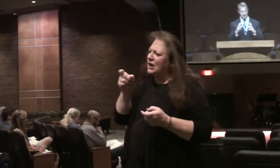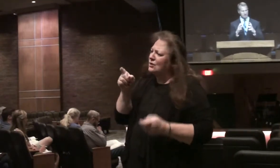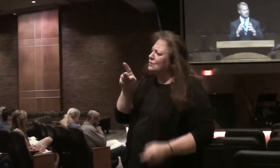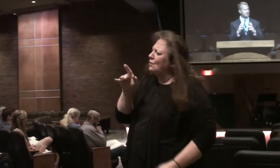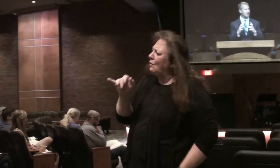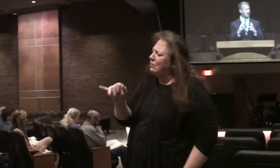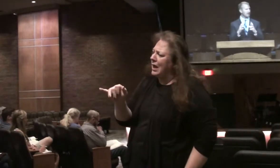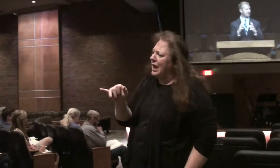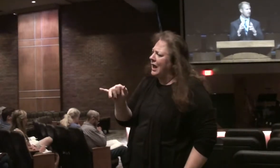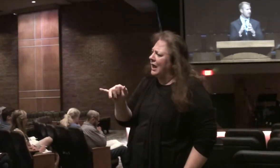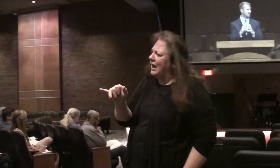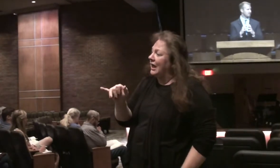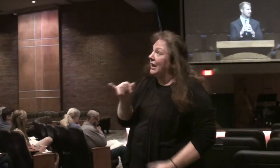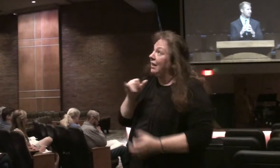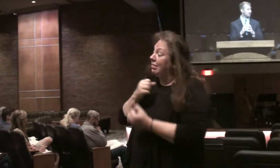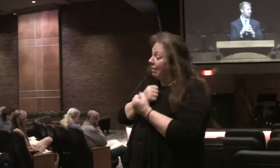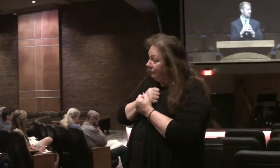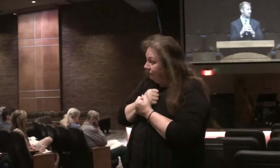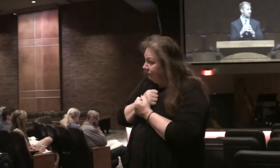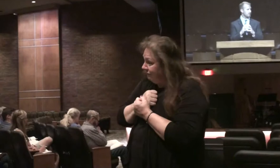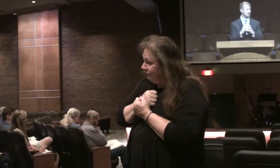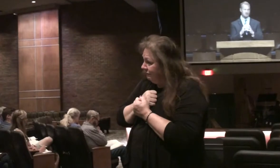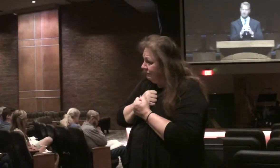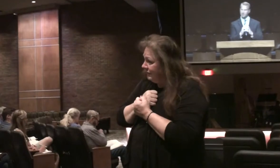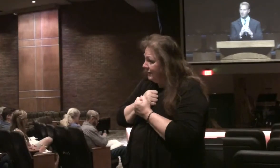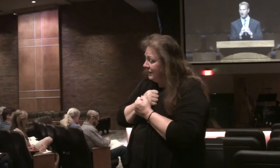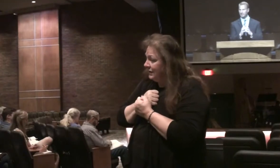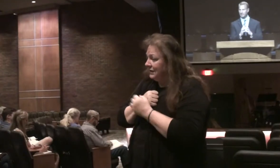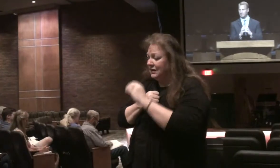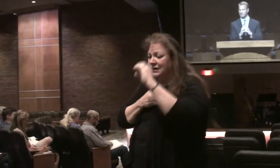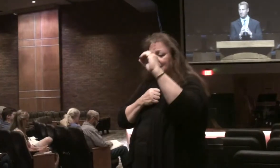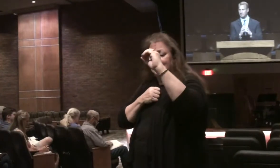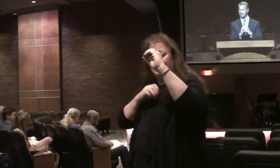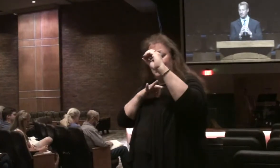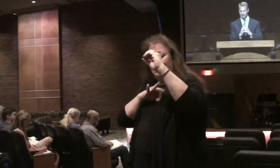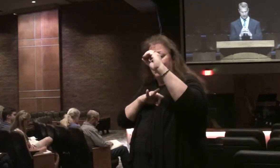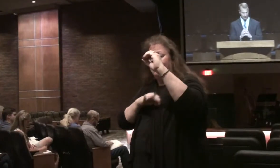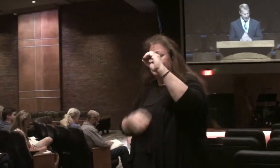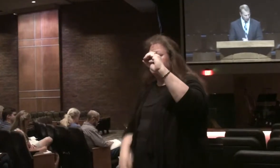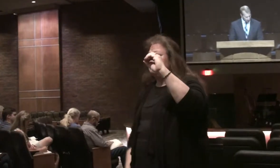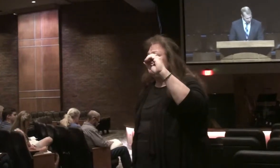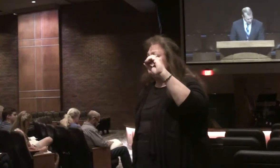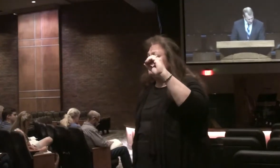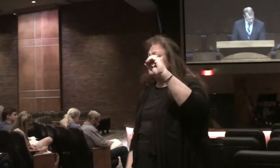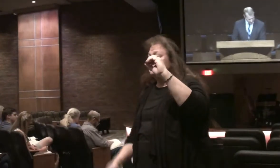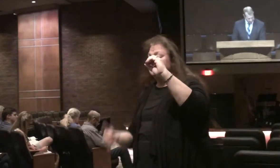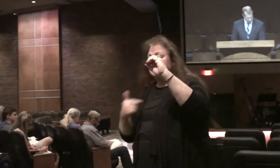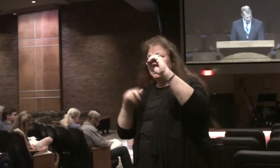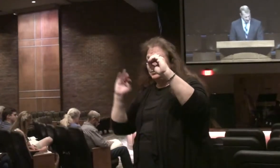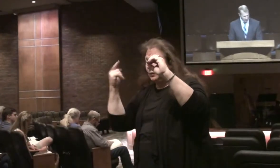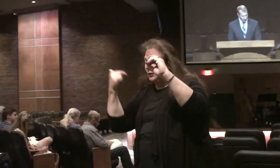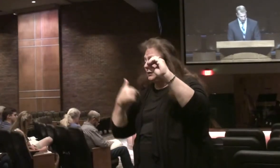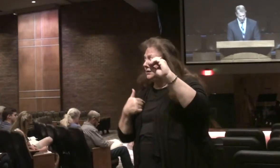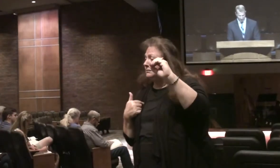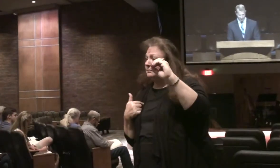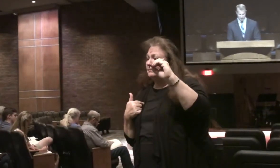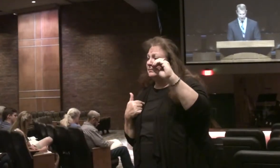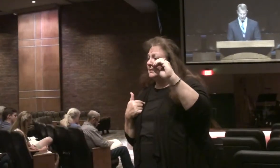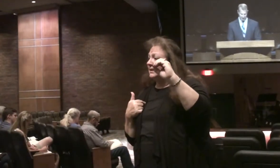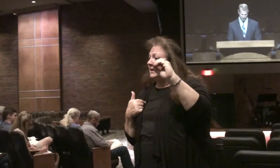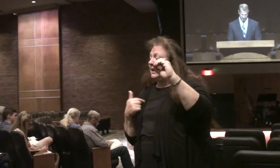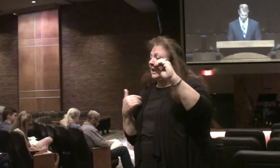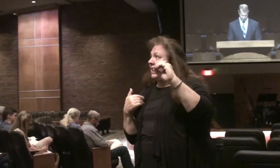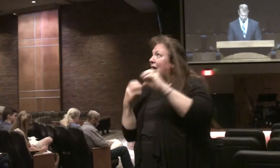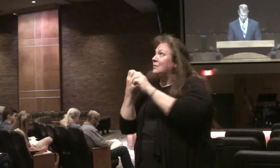by and driven by love, it's zero profit. I am worthless, and it profits